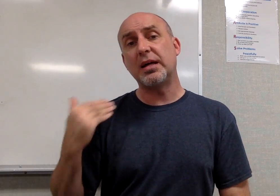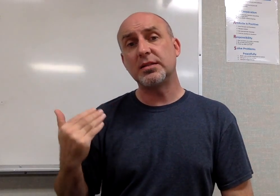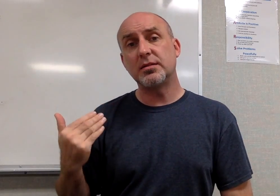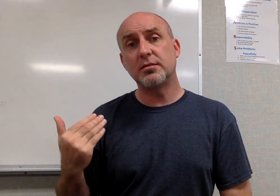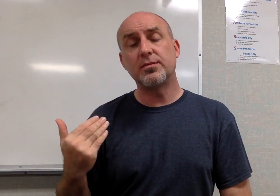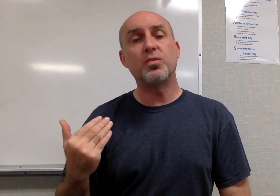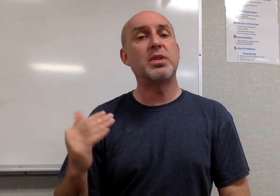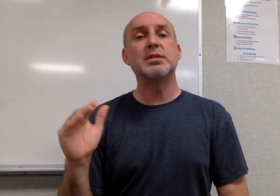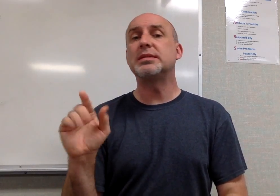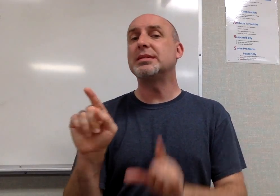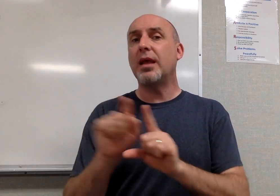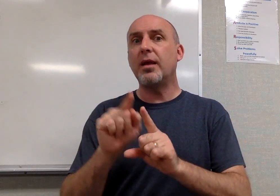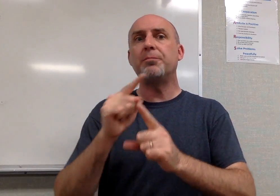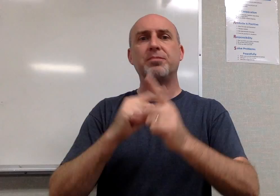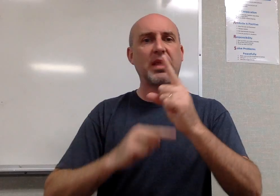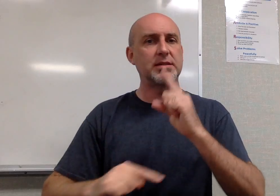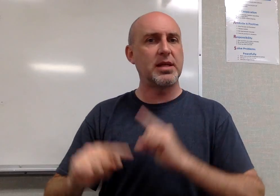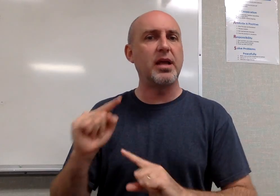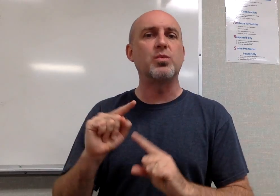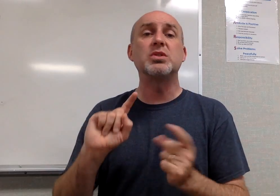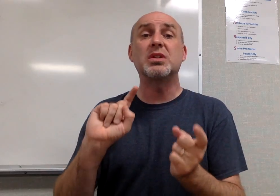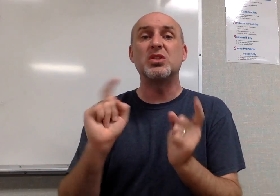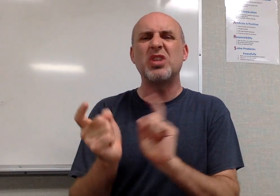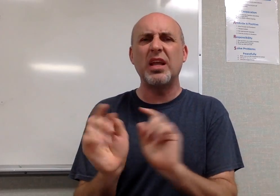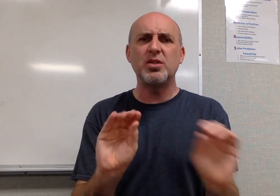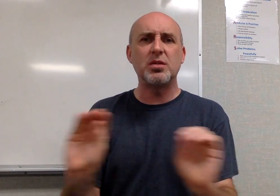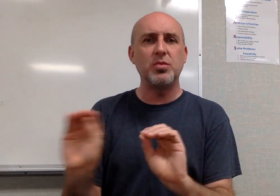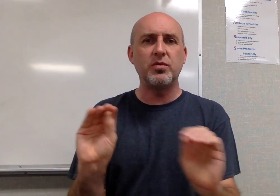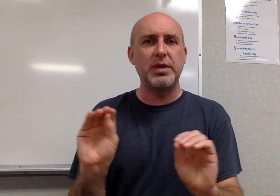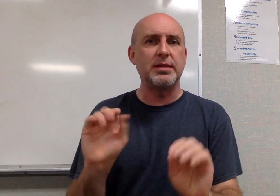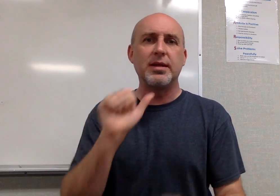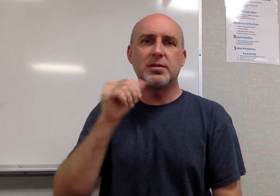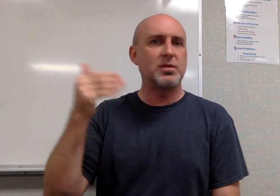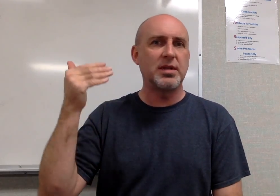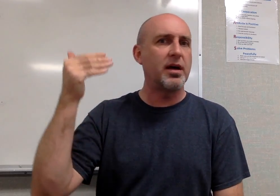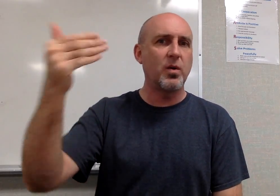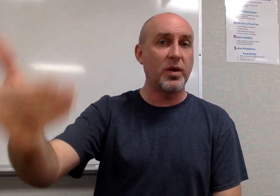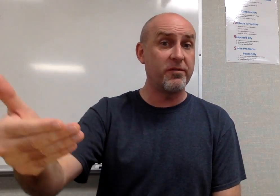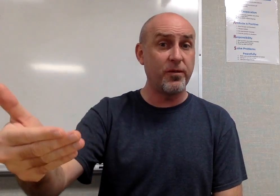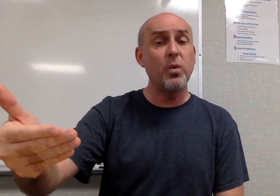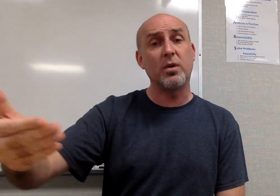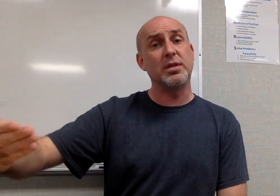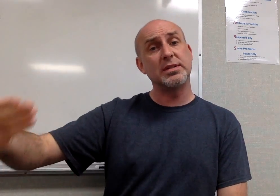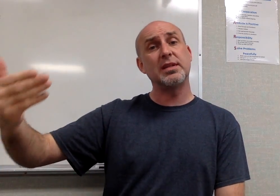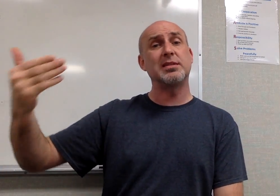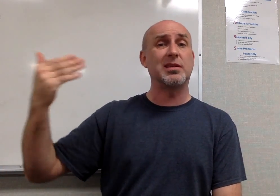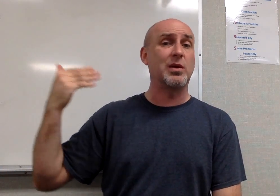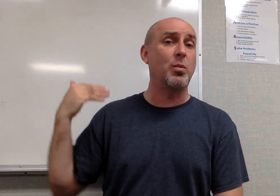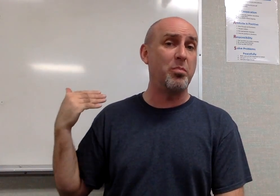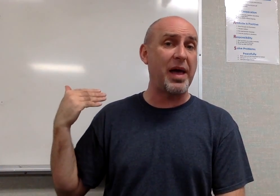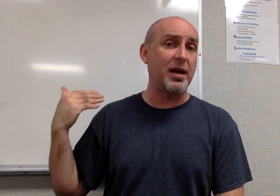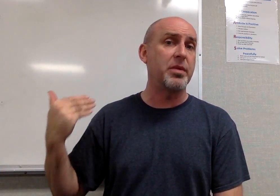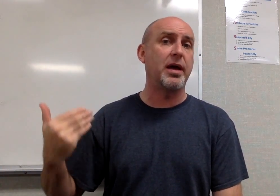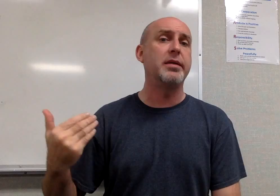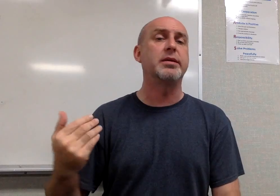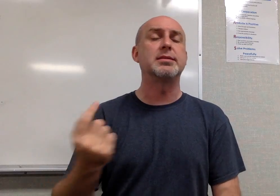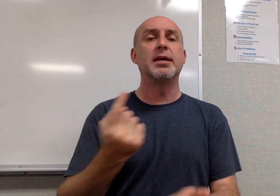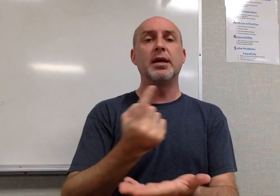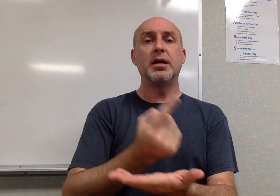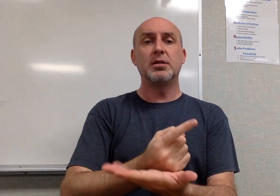past with this same sign. We're just going to change the movement so it's not going forward. Instead, it's going to go back behind us.